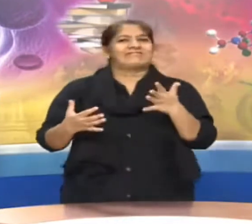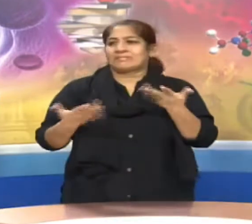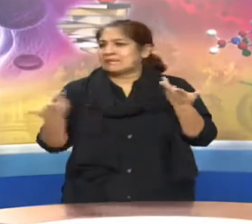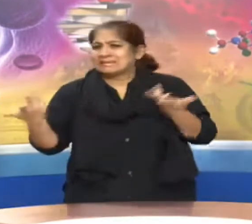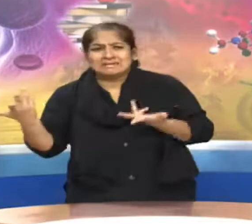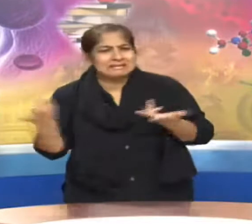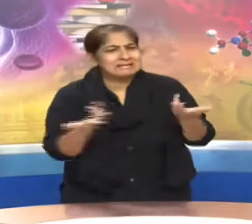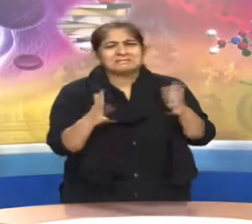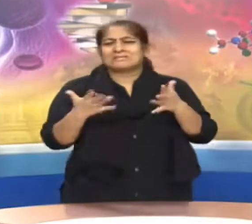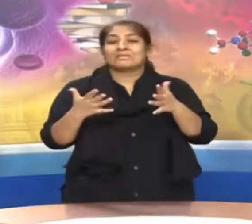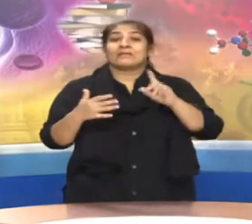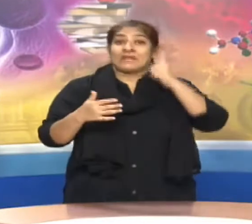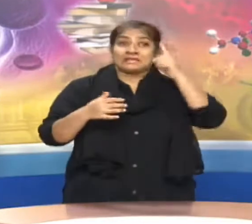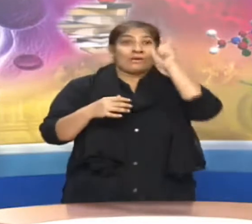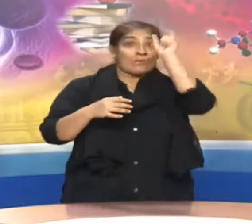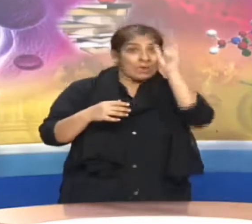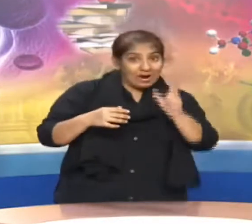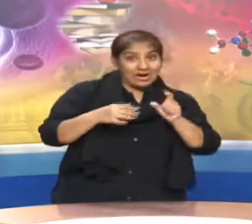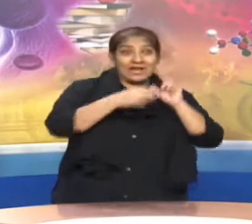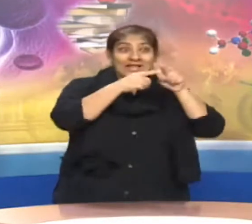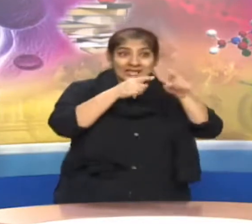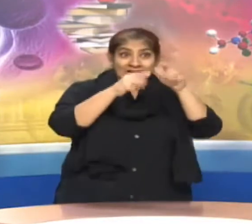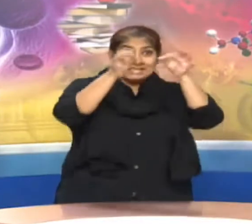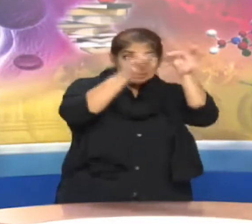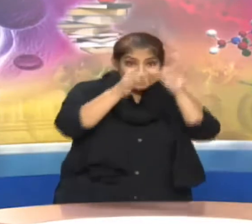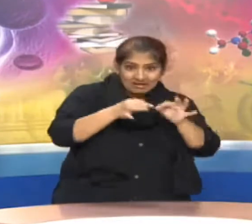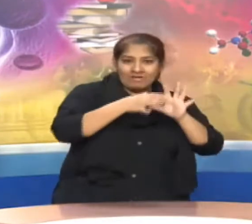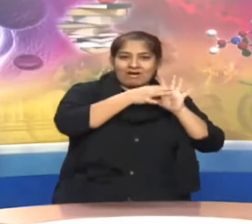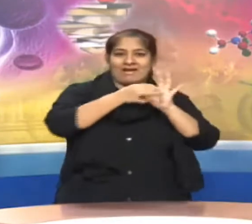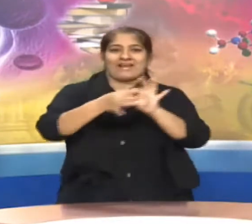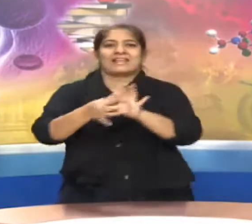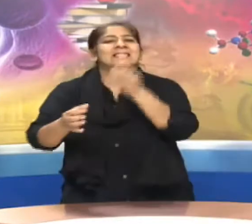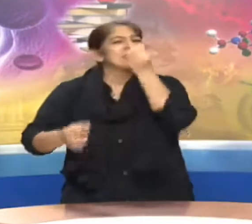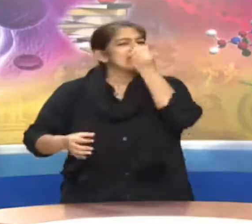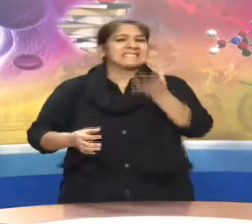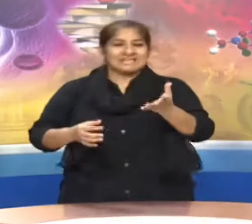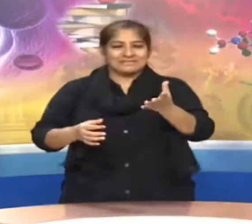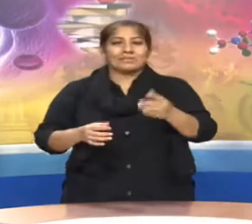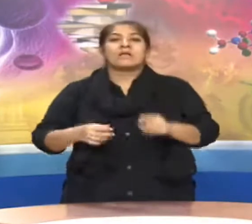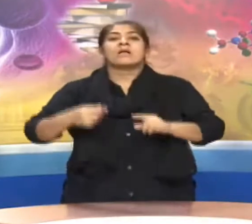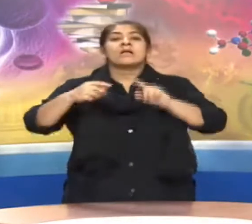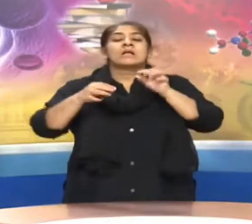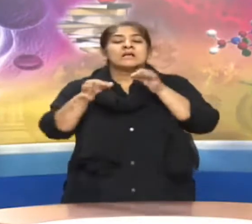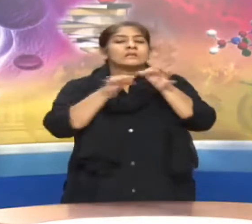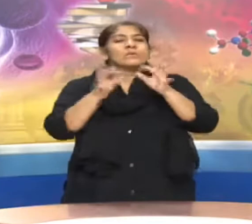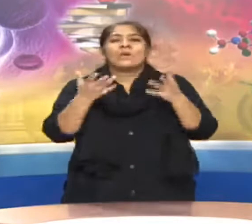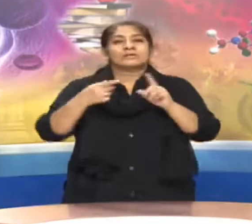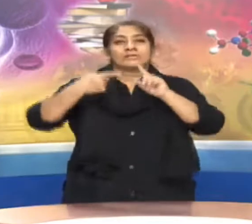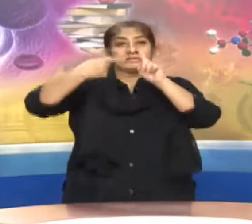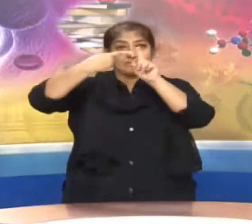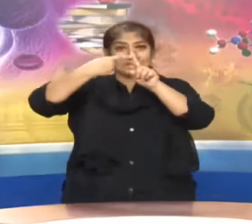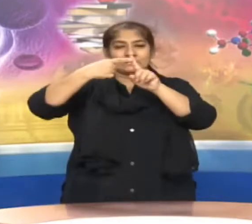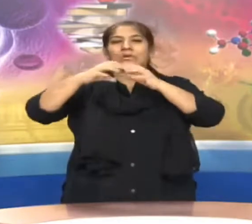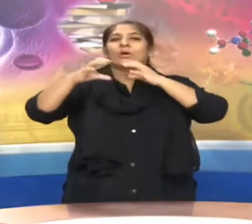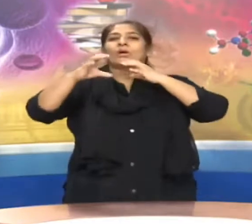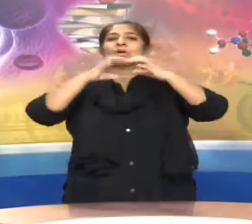It is easy to understand them step by step so that we can link them also. It will be easy for us to link them. So,